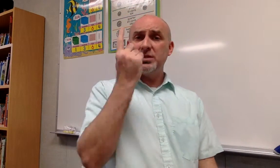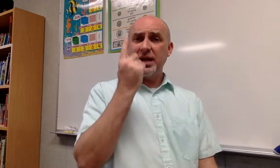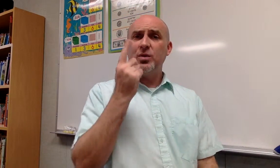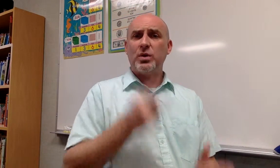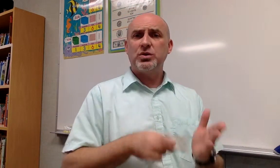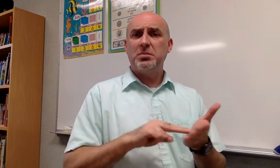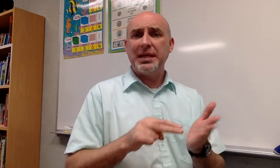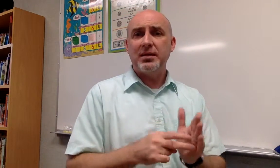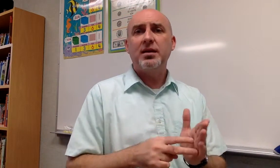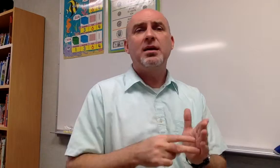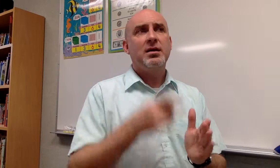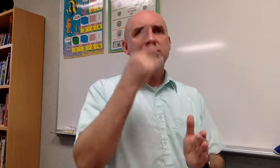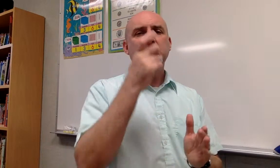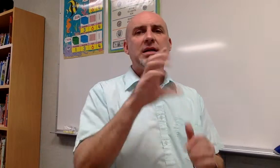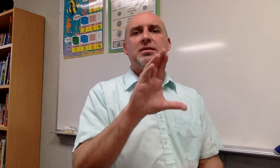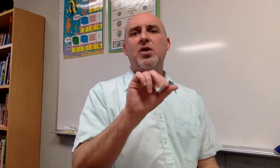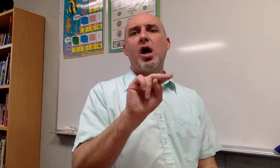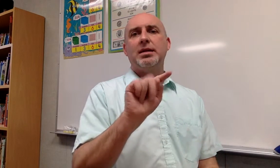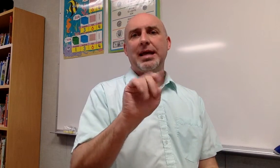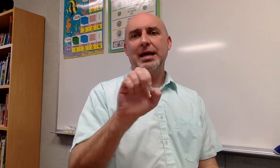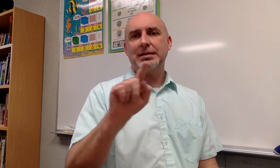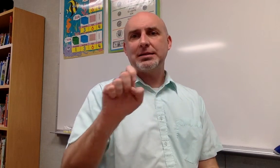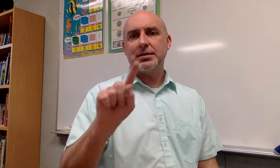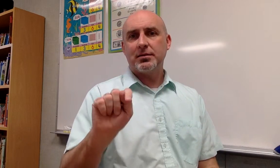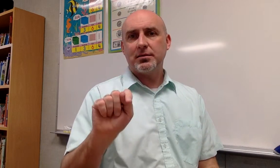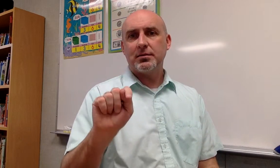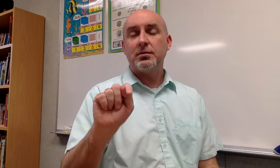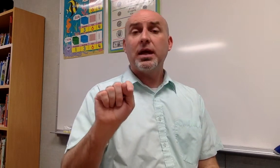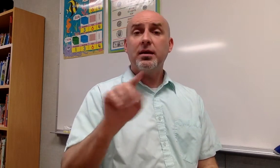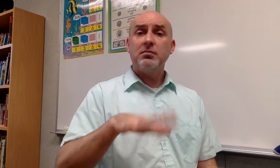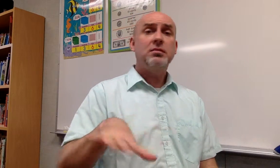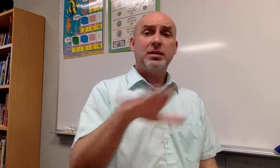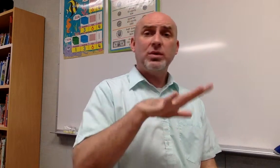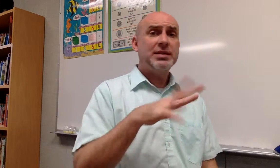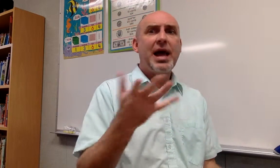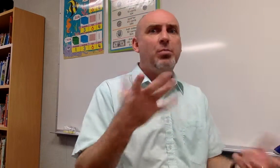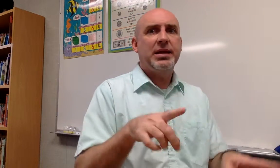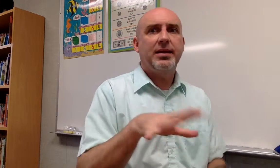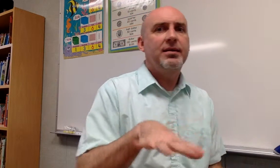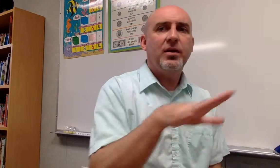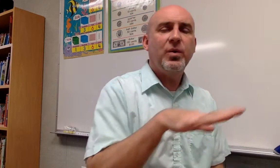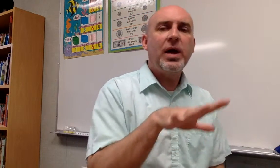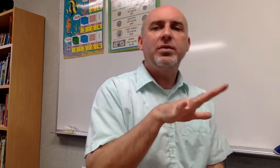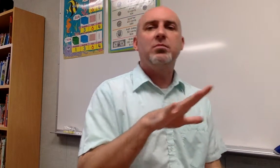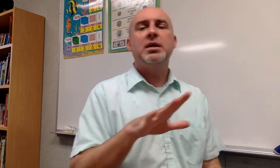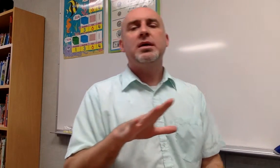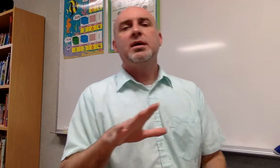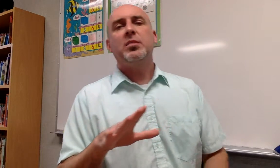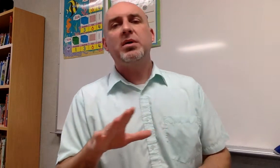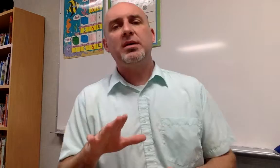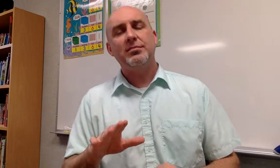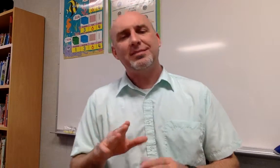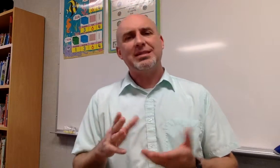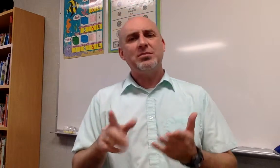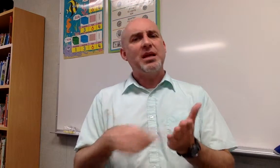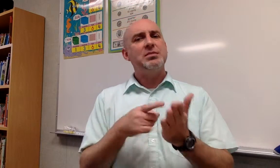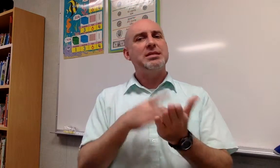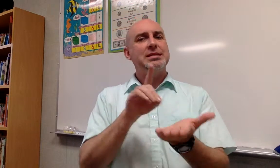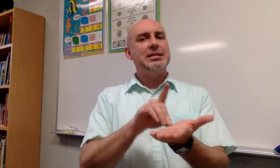understand what you mean just because of context, okay? What's happening in the area around them. But sometimes the D